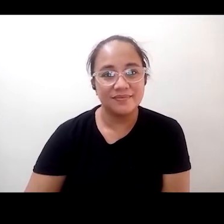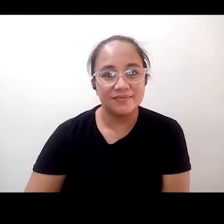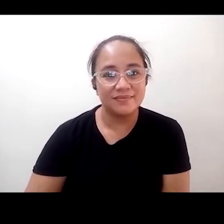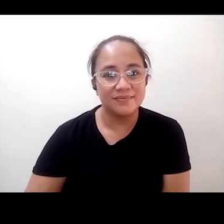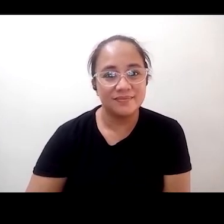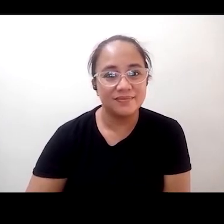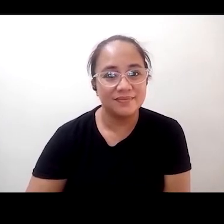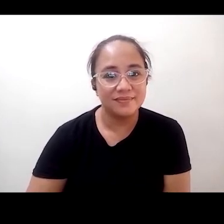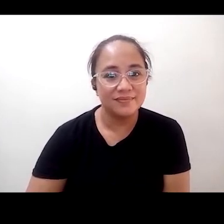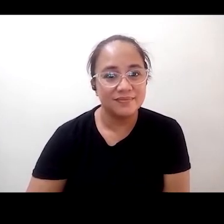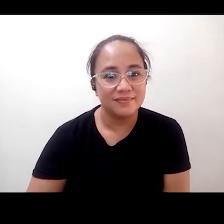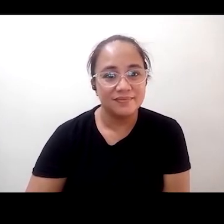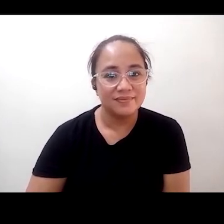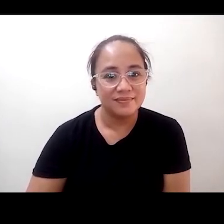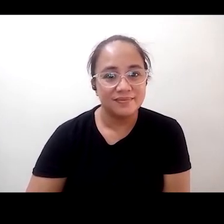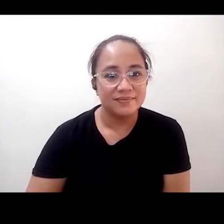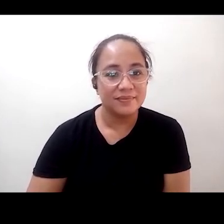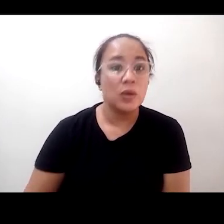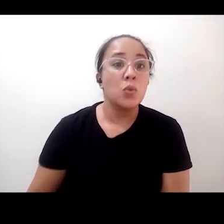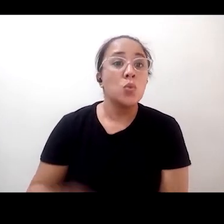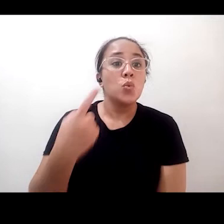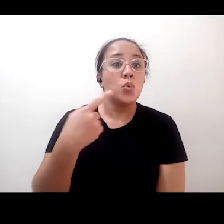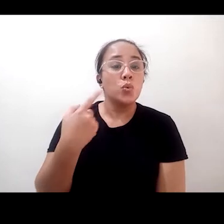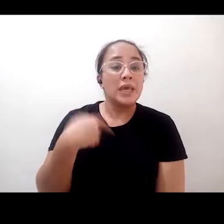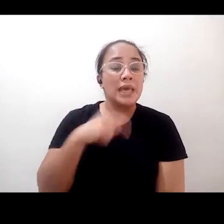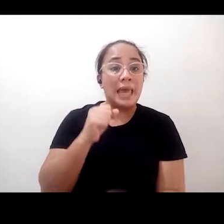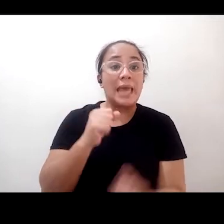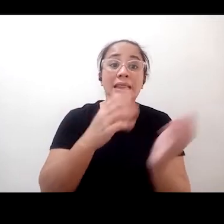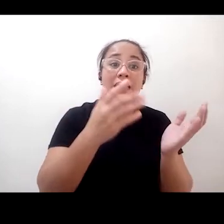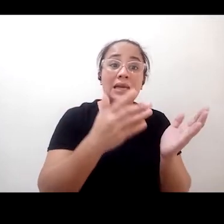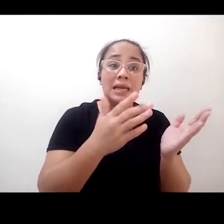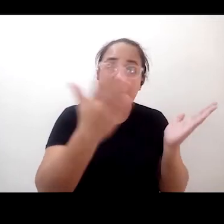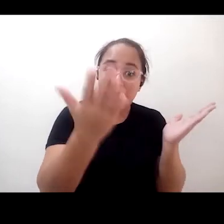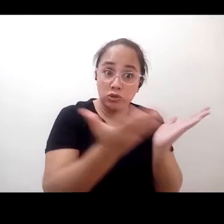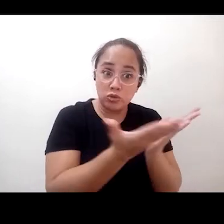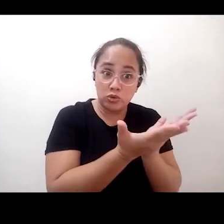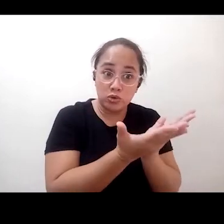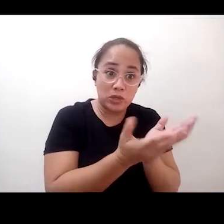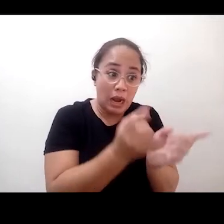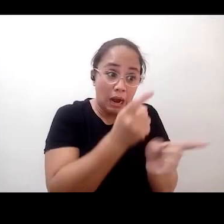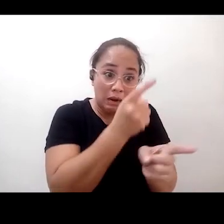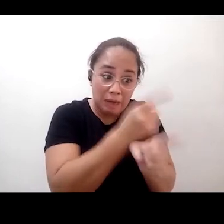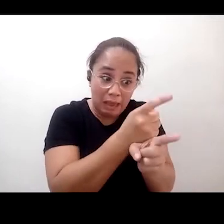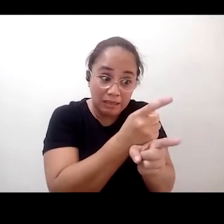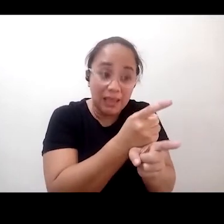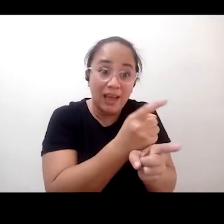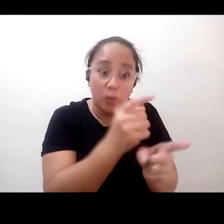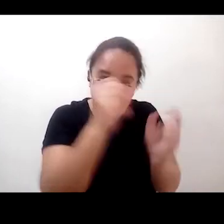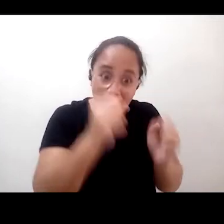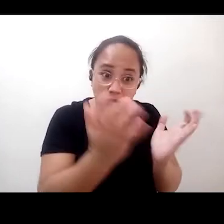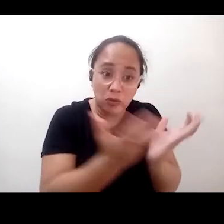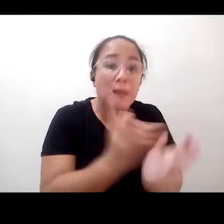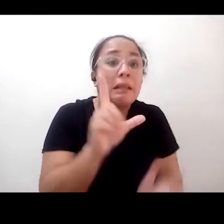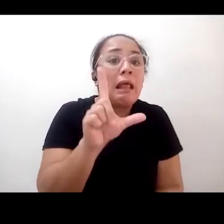Okay. Yeah, we can introduce the right construction a little bit later.